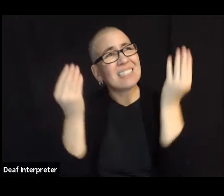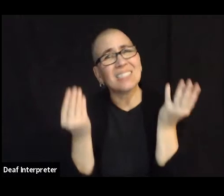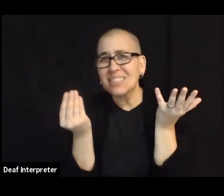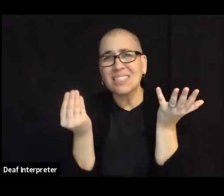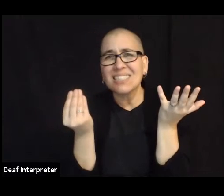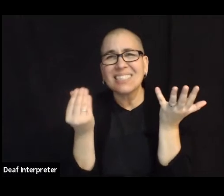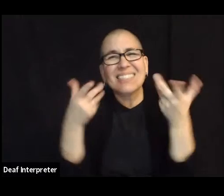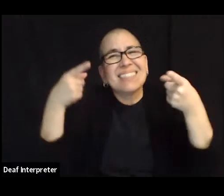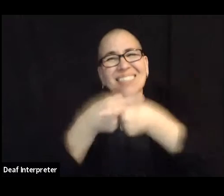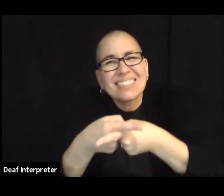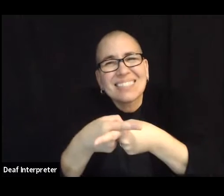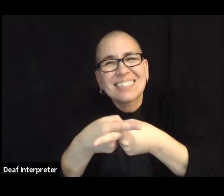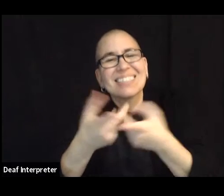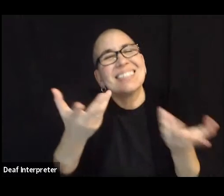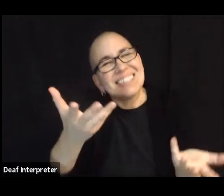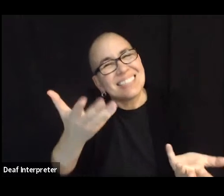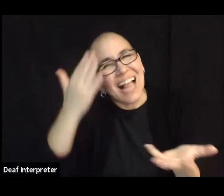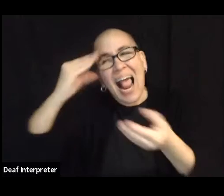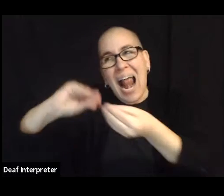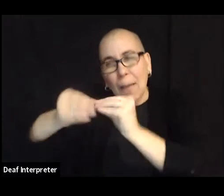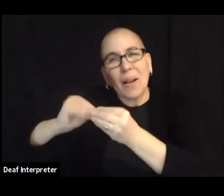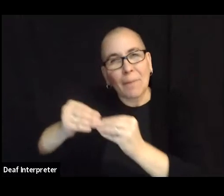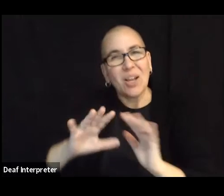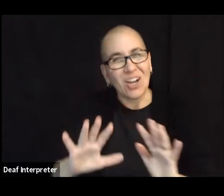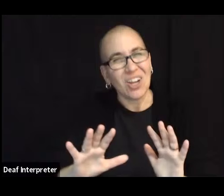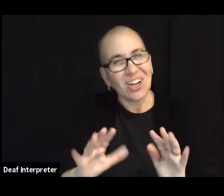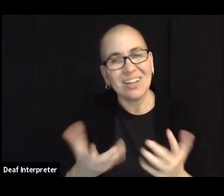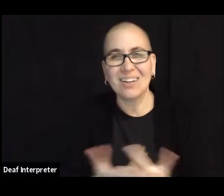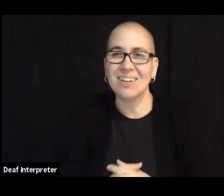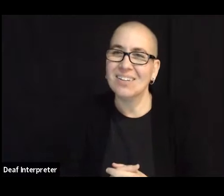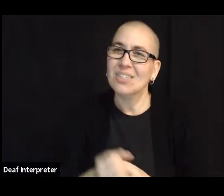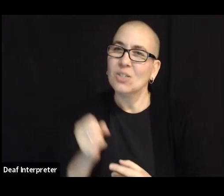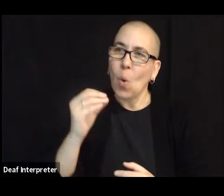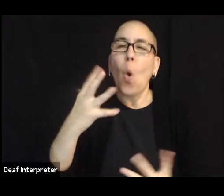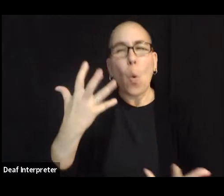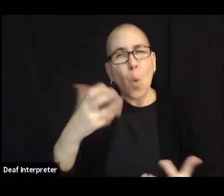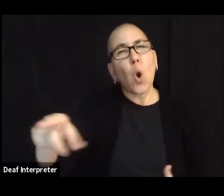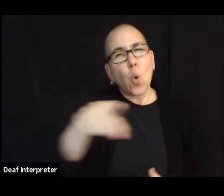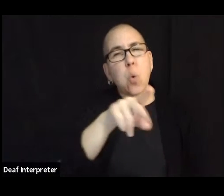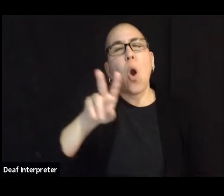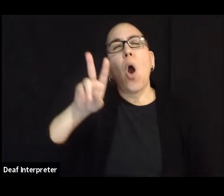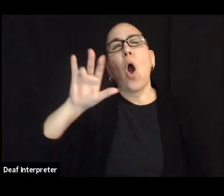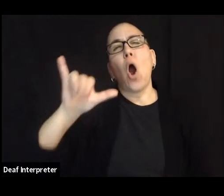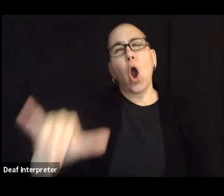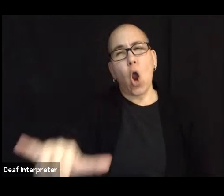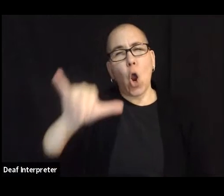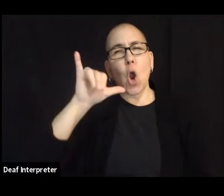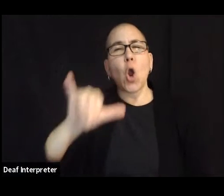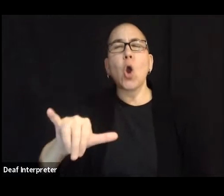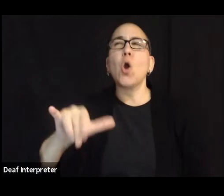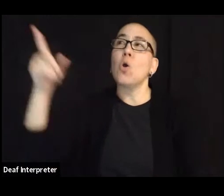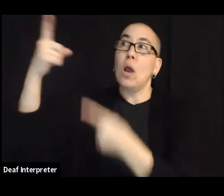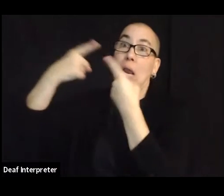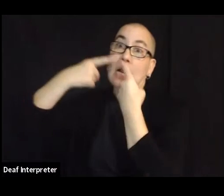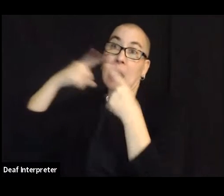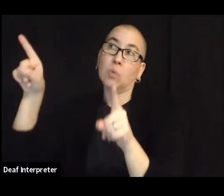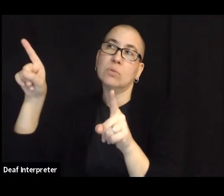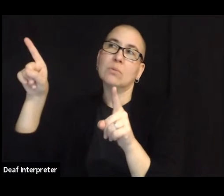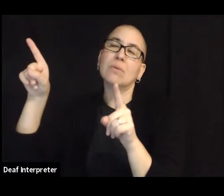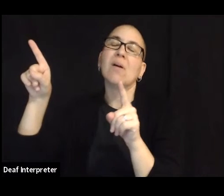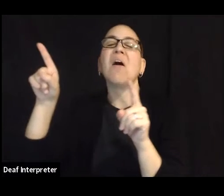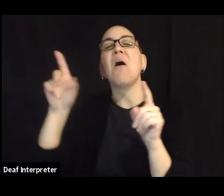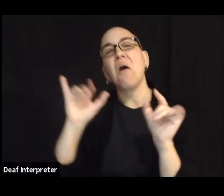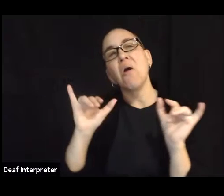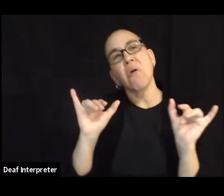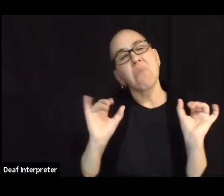that they can have reasonable expectations of what's possible. And some quick follow-up on that,